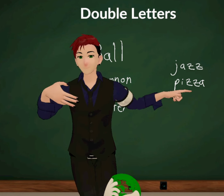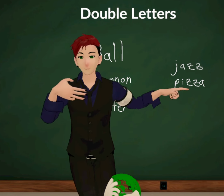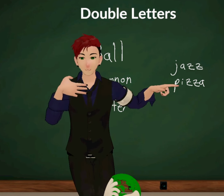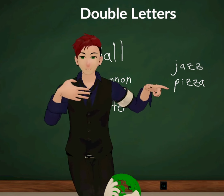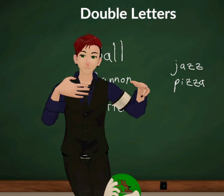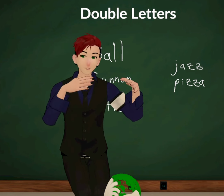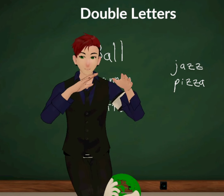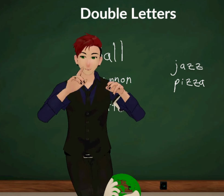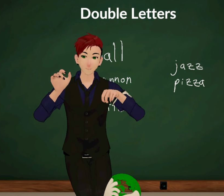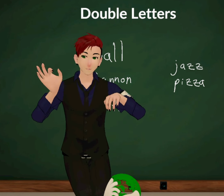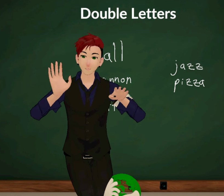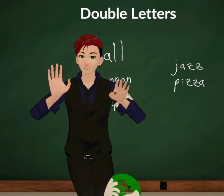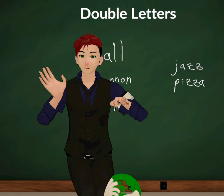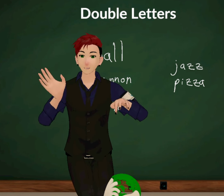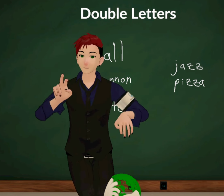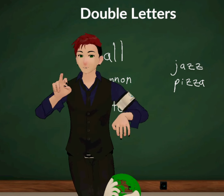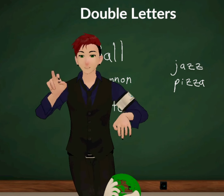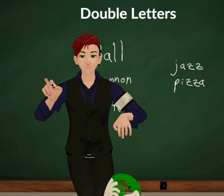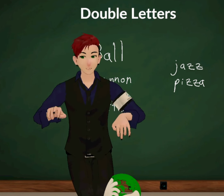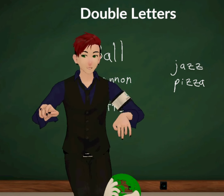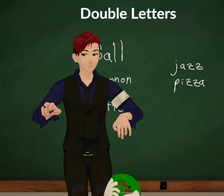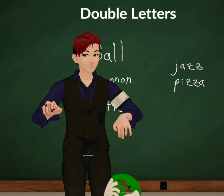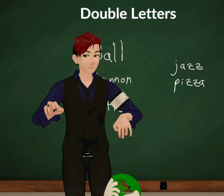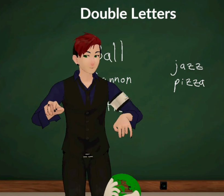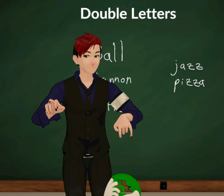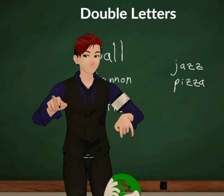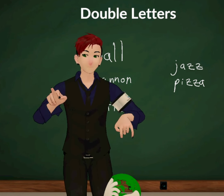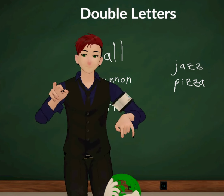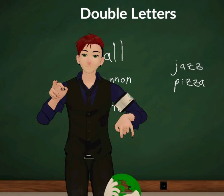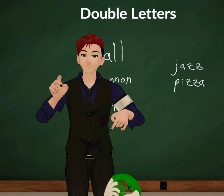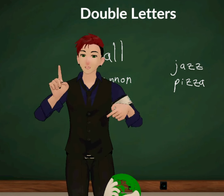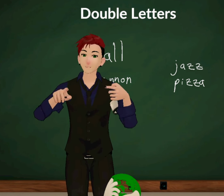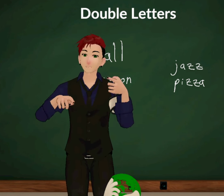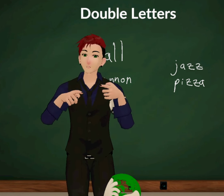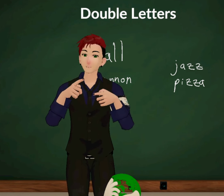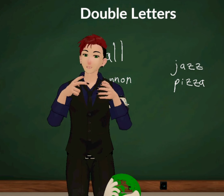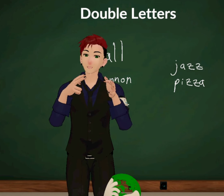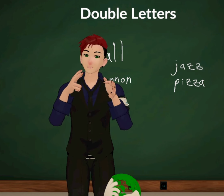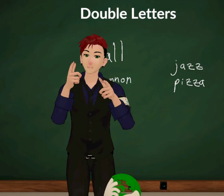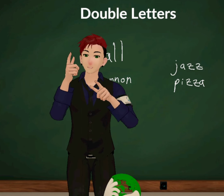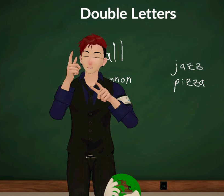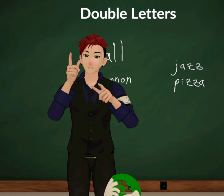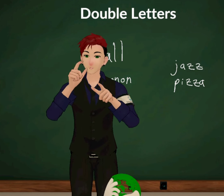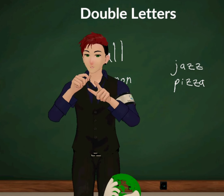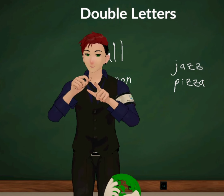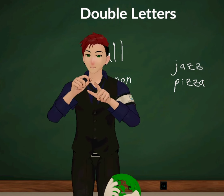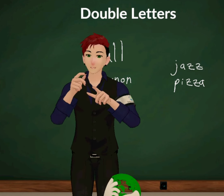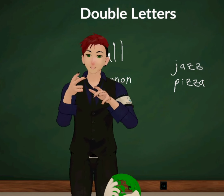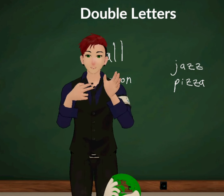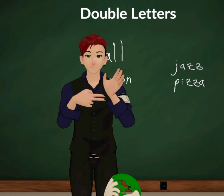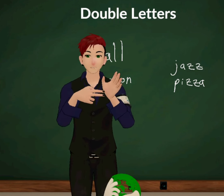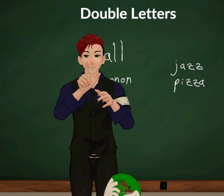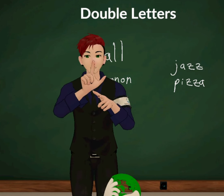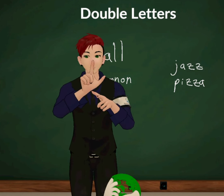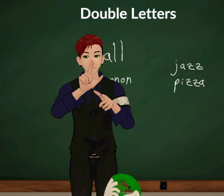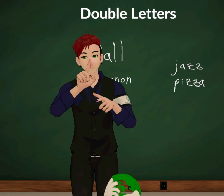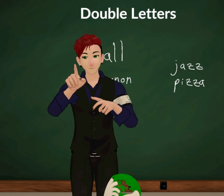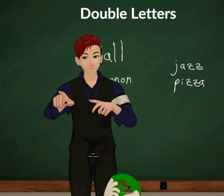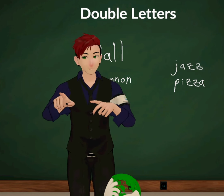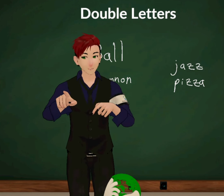There's also like pizza, all this kind of other stuff, but I do pizza. So whenever you have a word that has a double Z